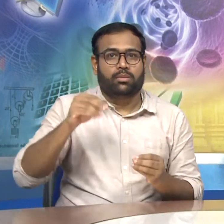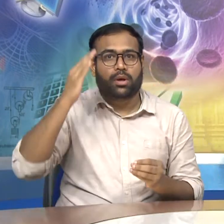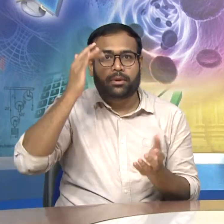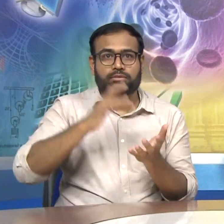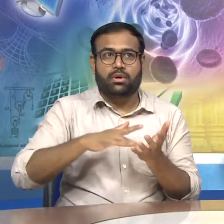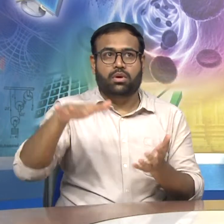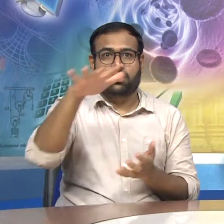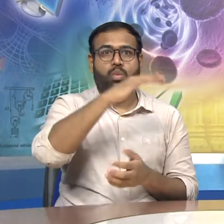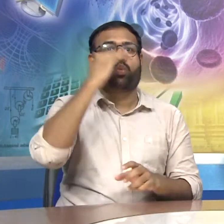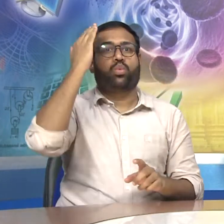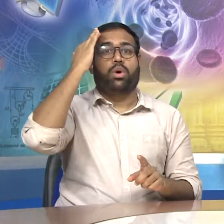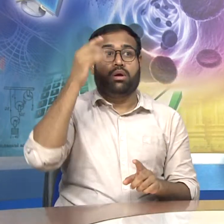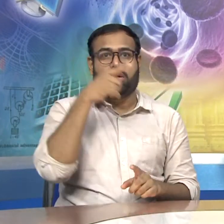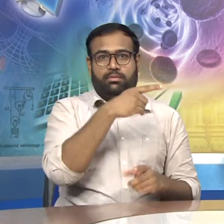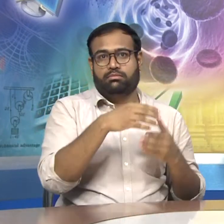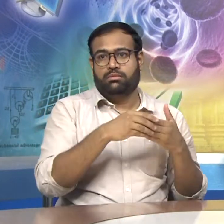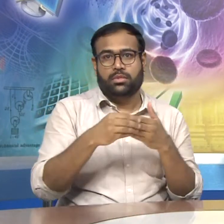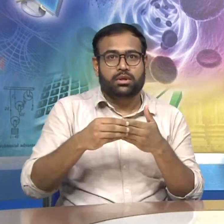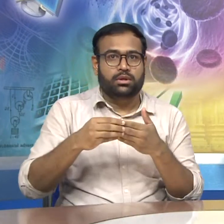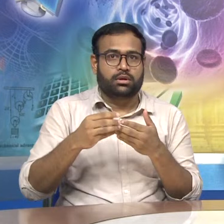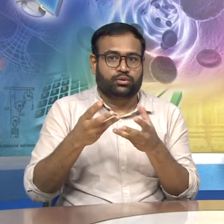for OPEC.